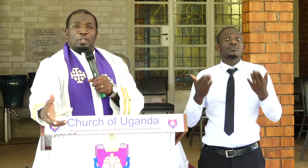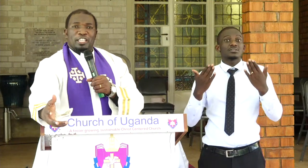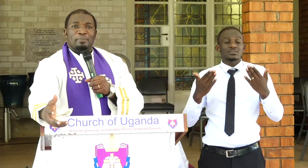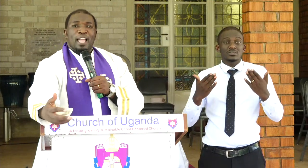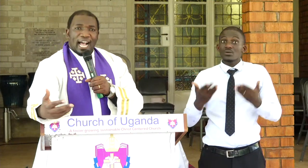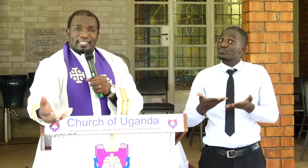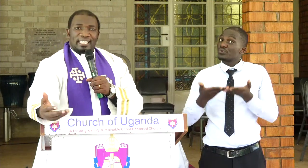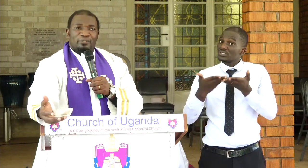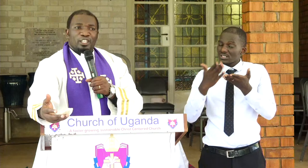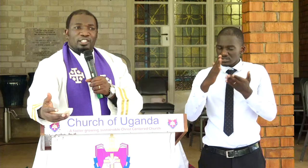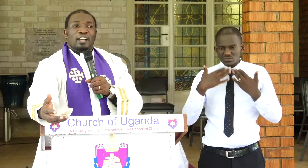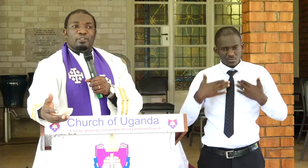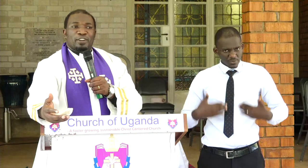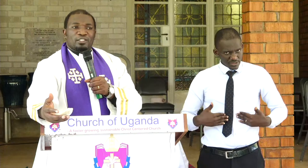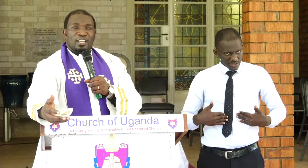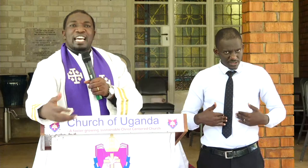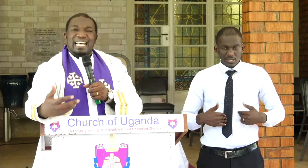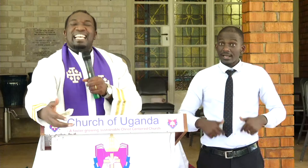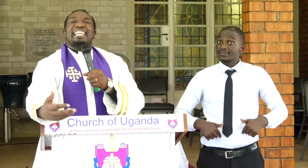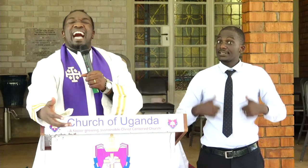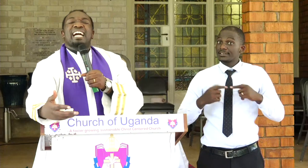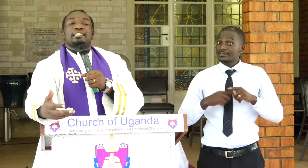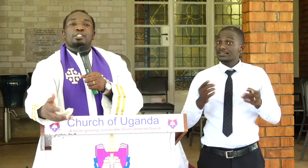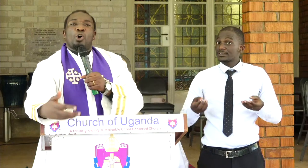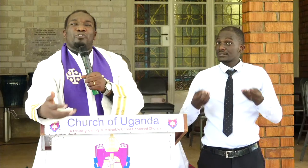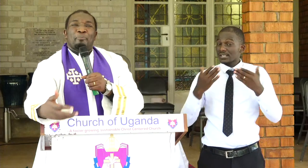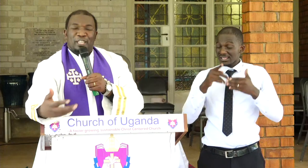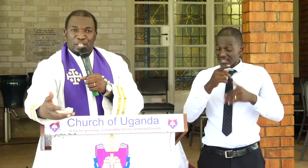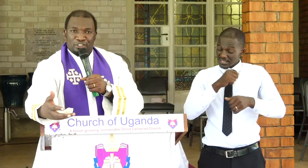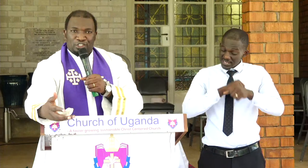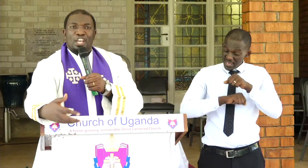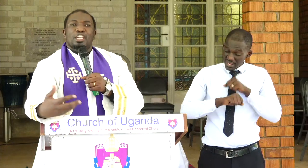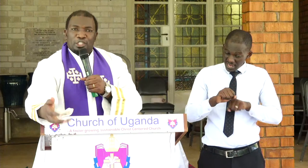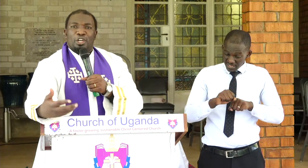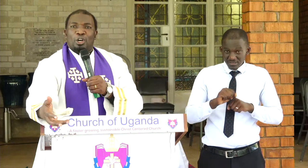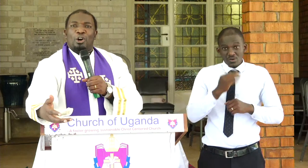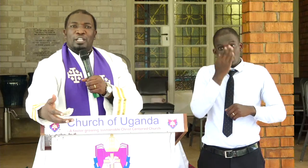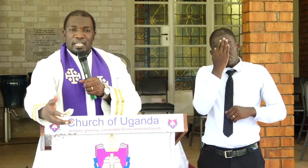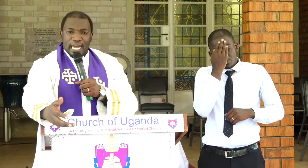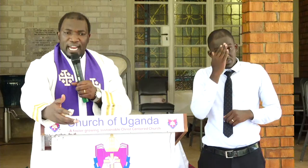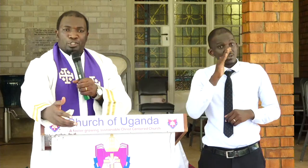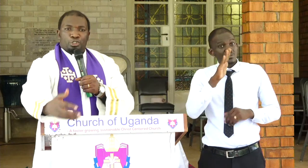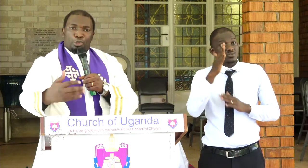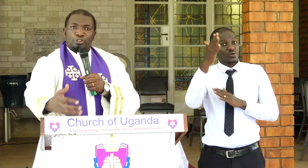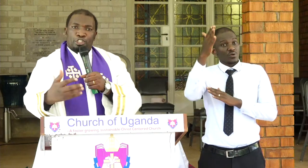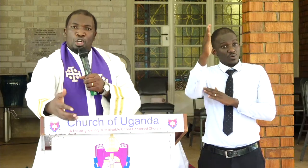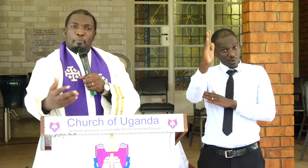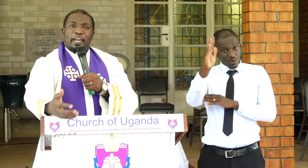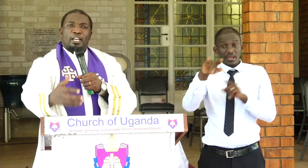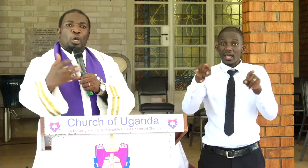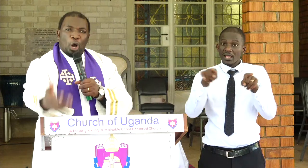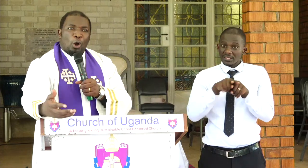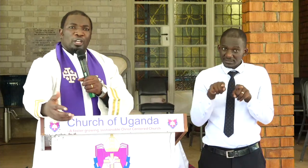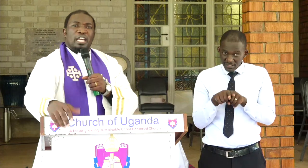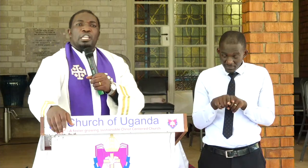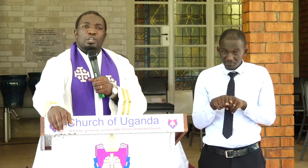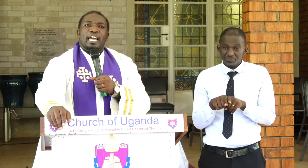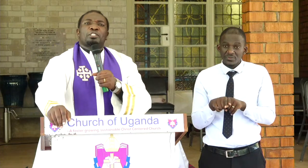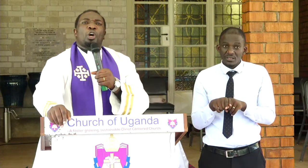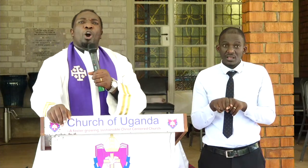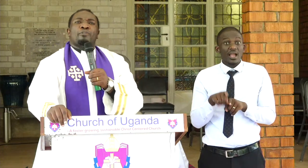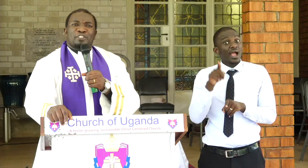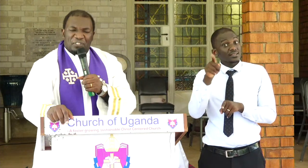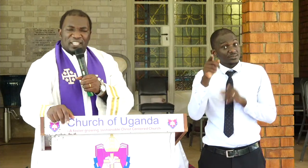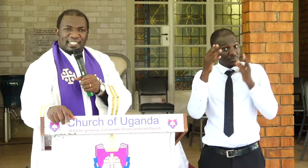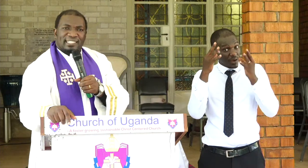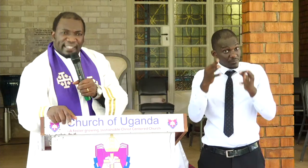your body as a living sacrifice, as an act of obedience to your God. And as you choose to obey God, you let